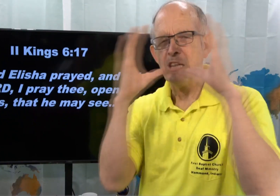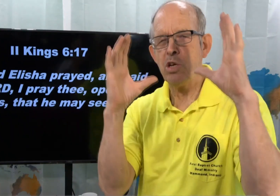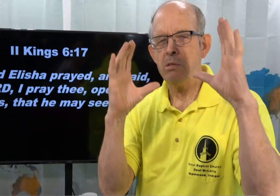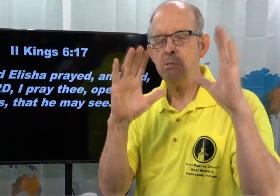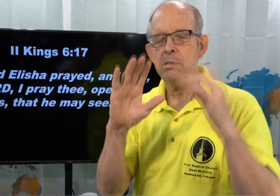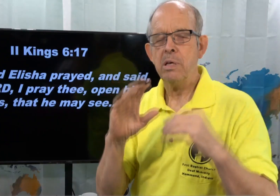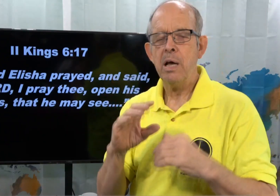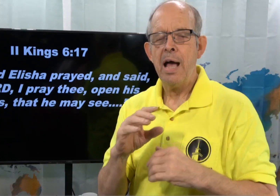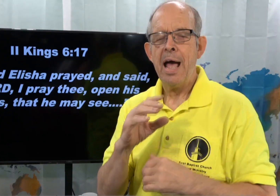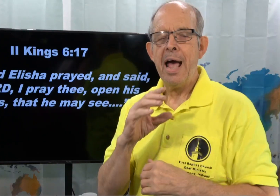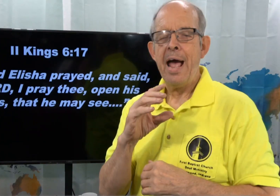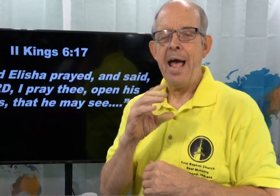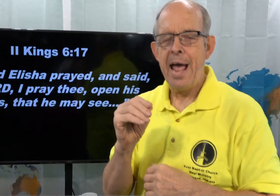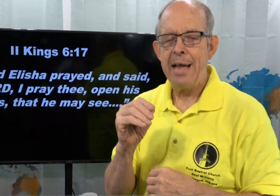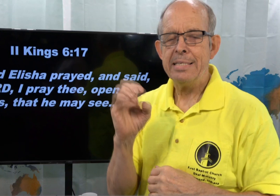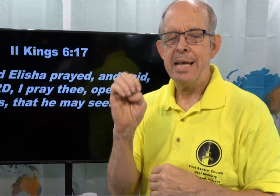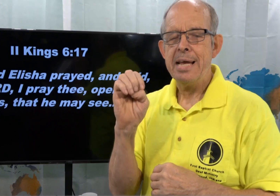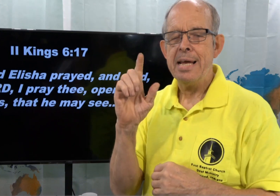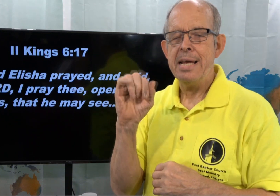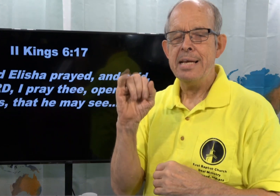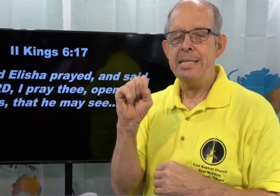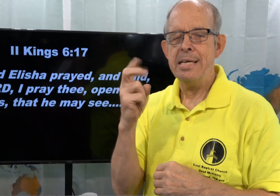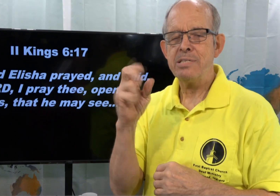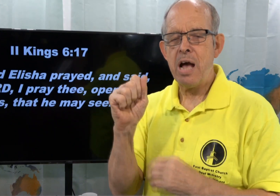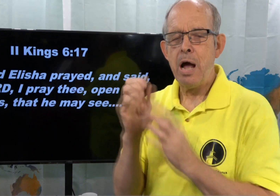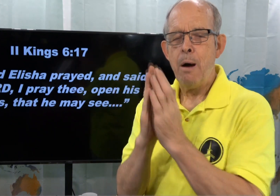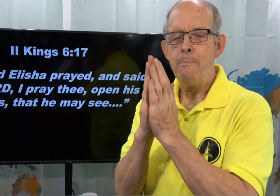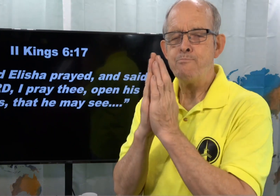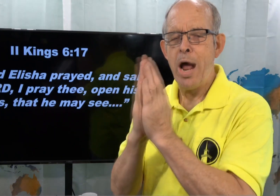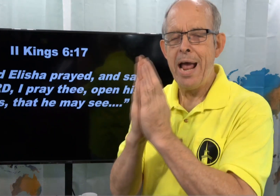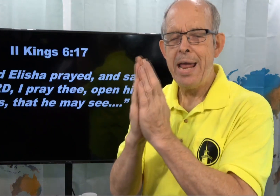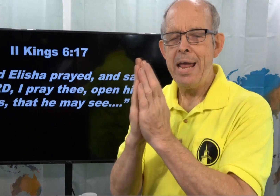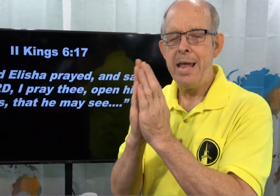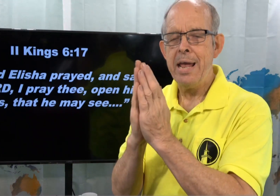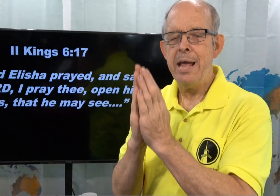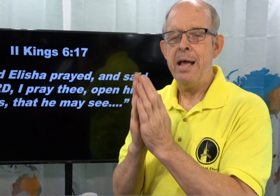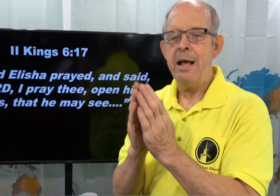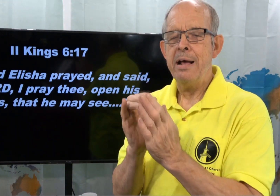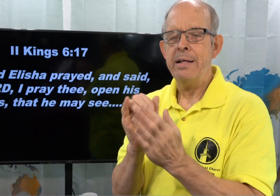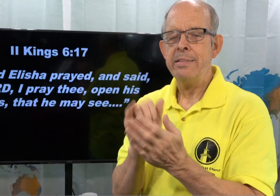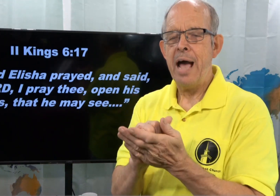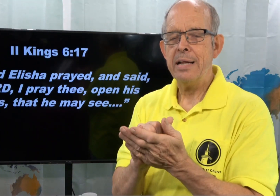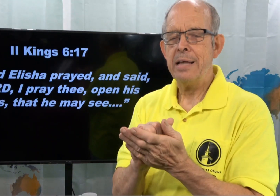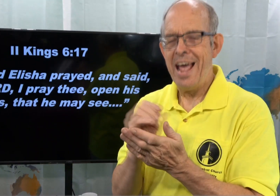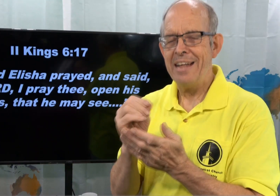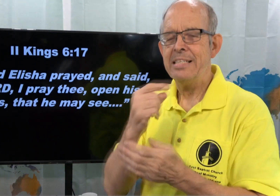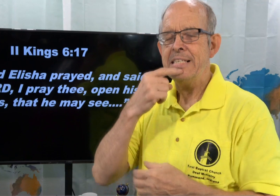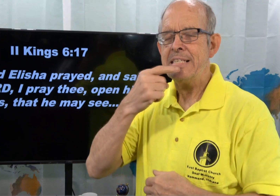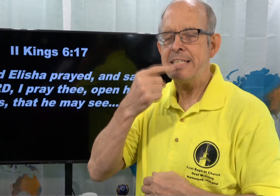Vision. And Elijah prayed that and